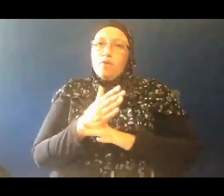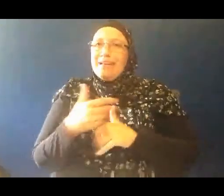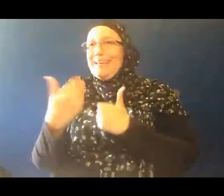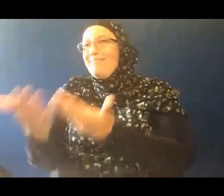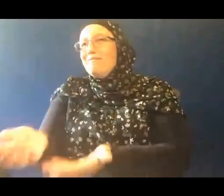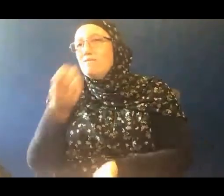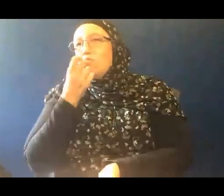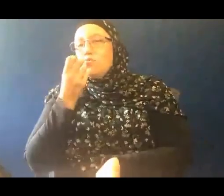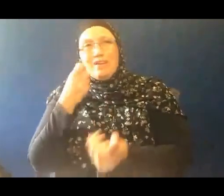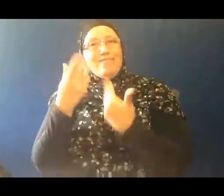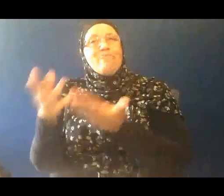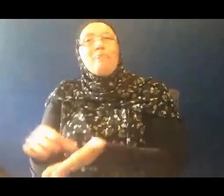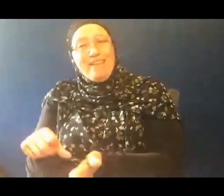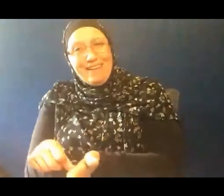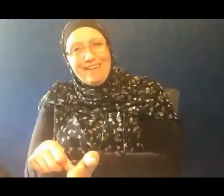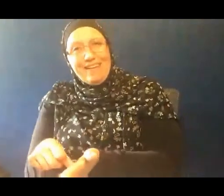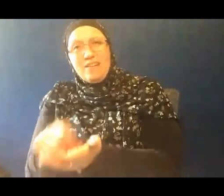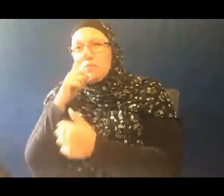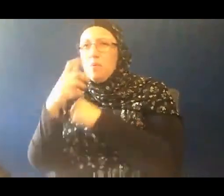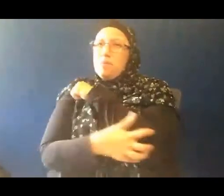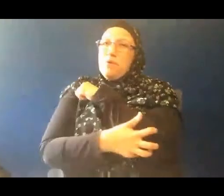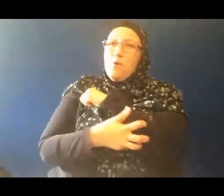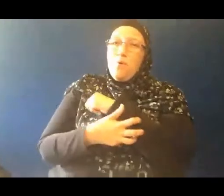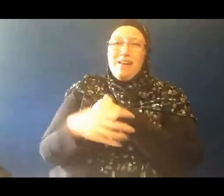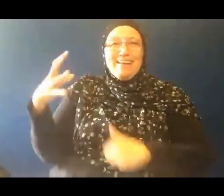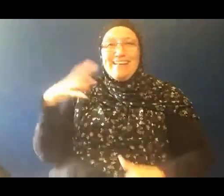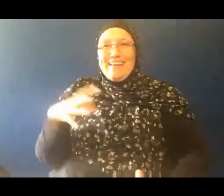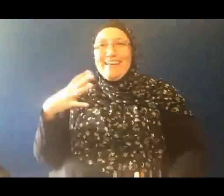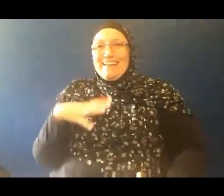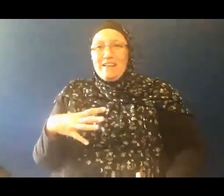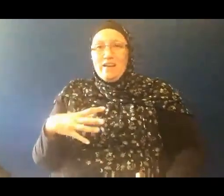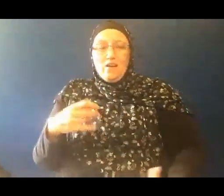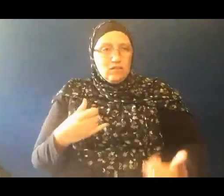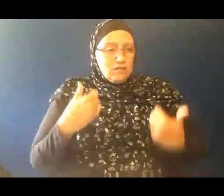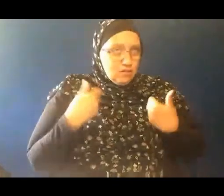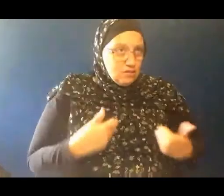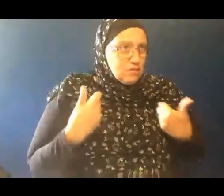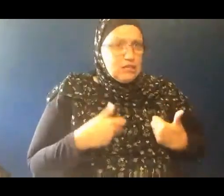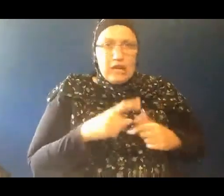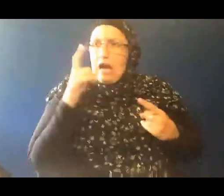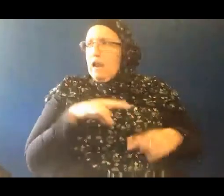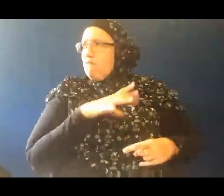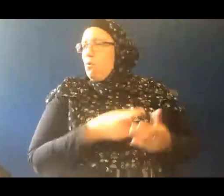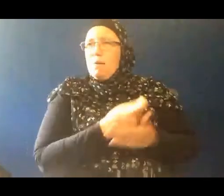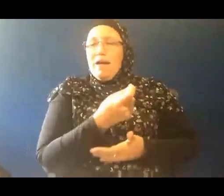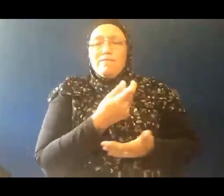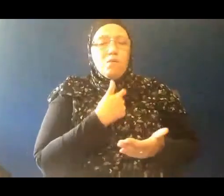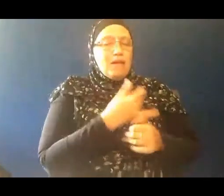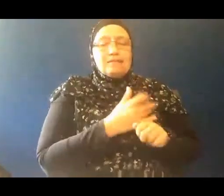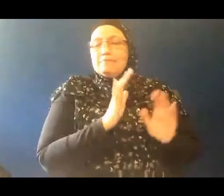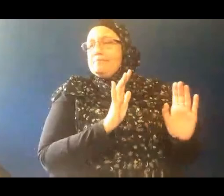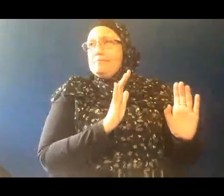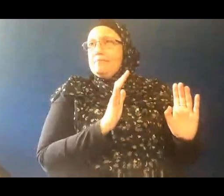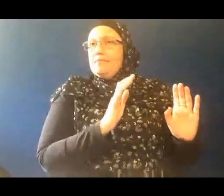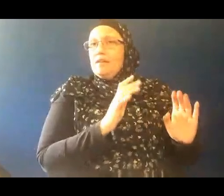people, those who are ill but they cannot afford paying for their medical expenses, and you have invited them